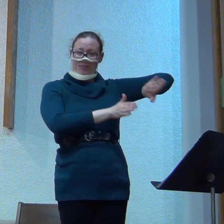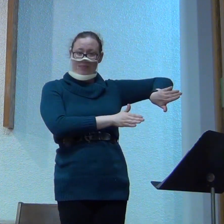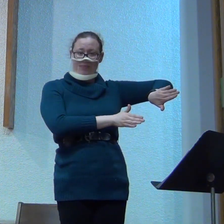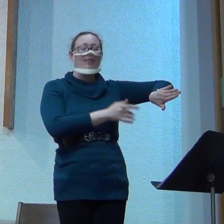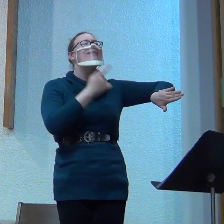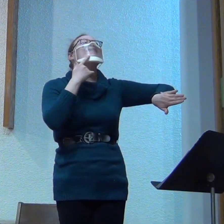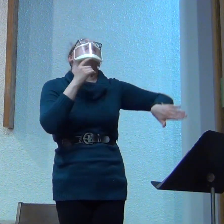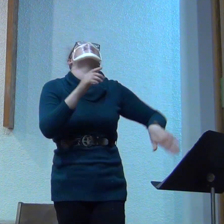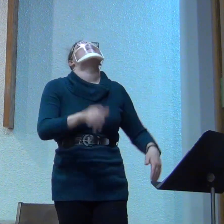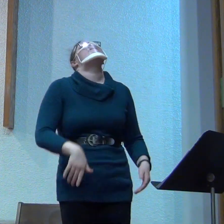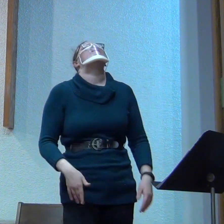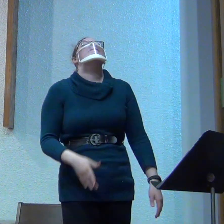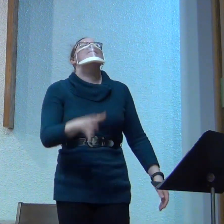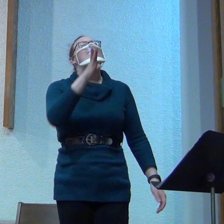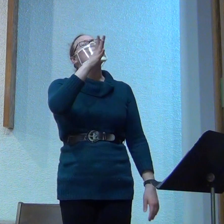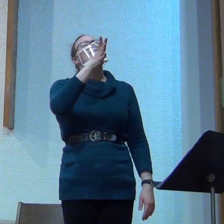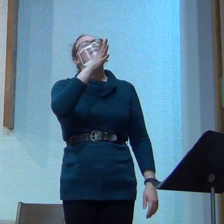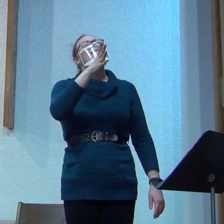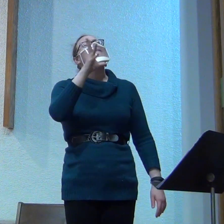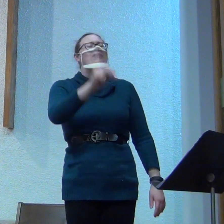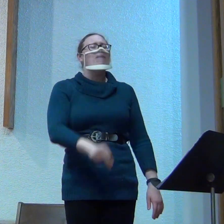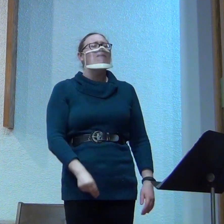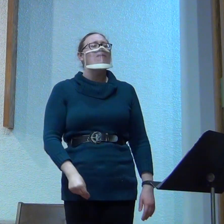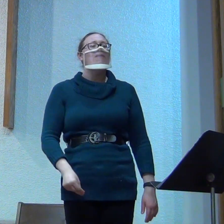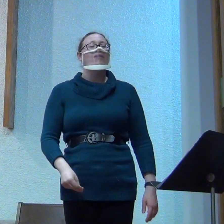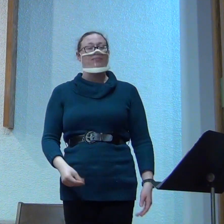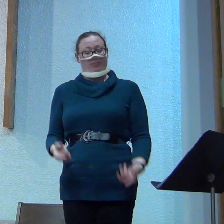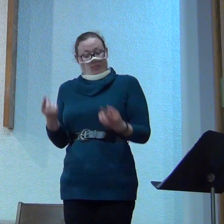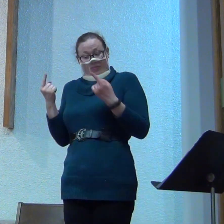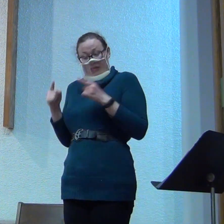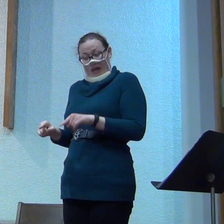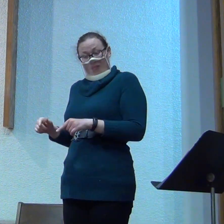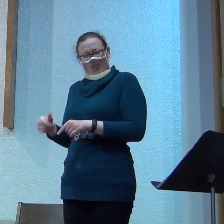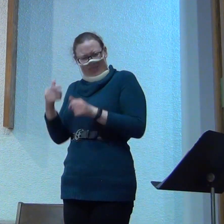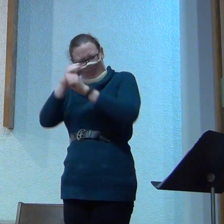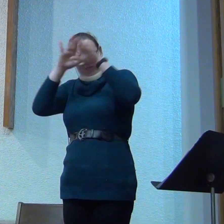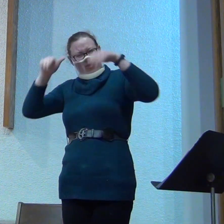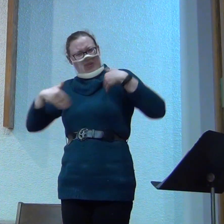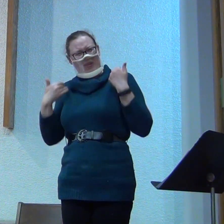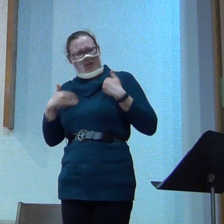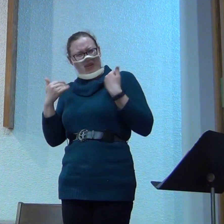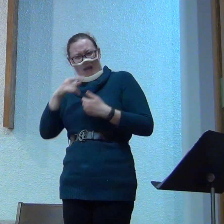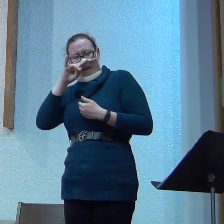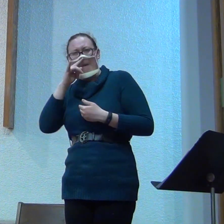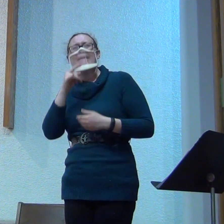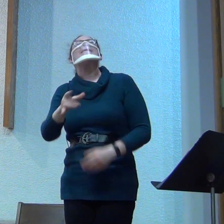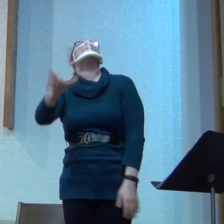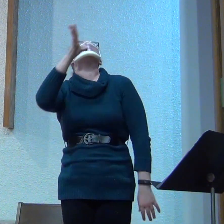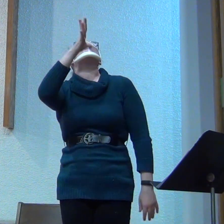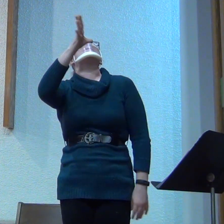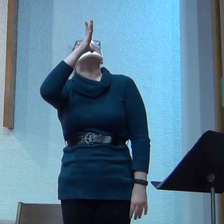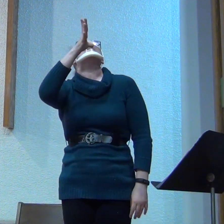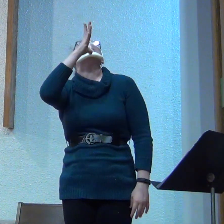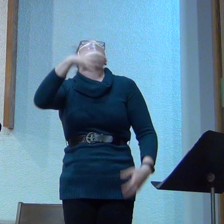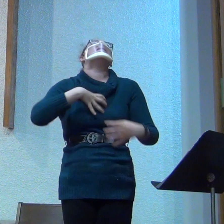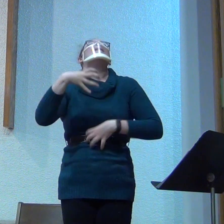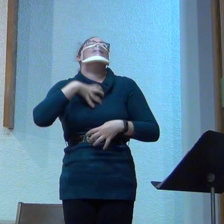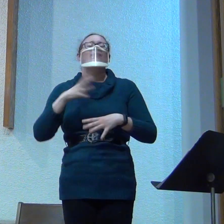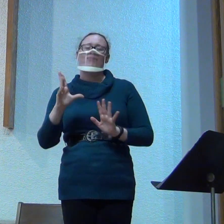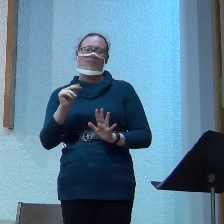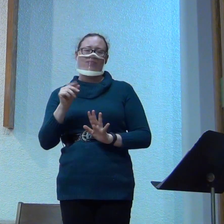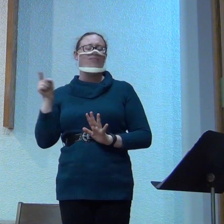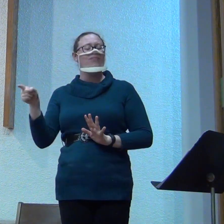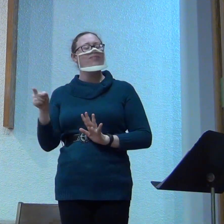doesn't say, "Oh, mom," as we have done on more than one occasion, probably. But